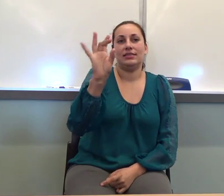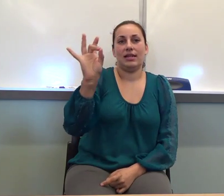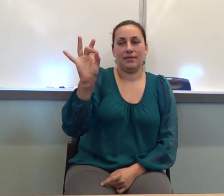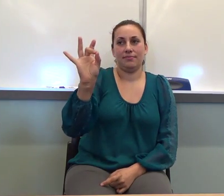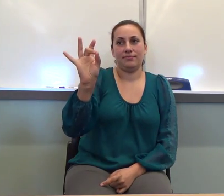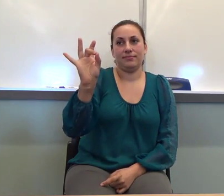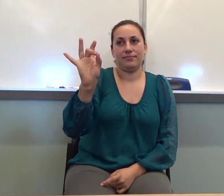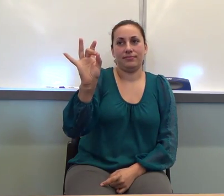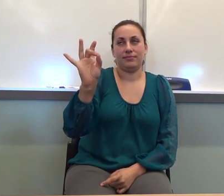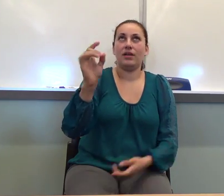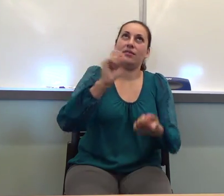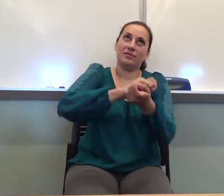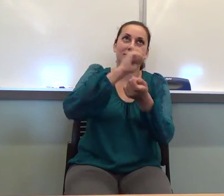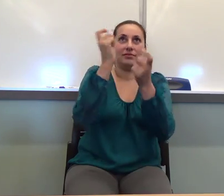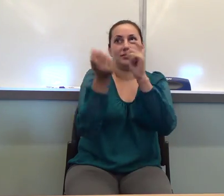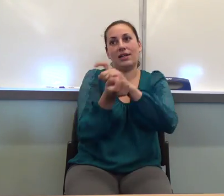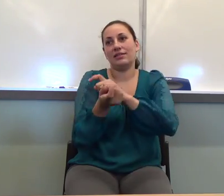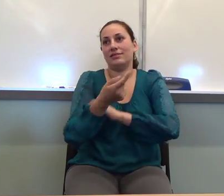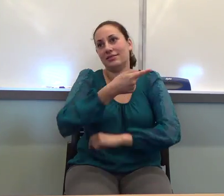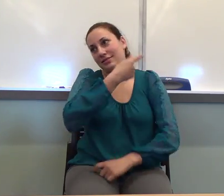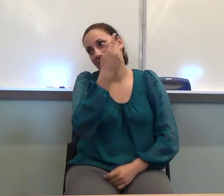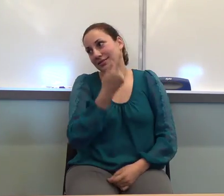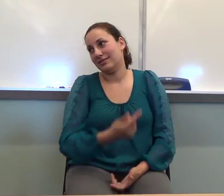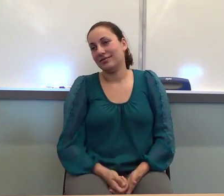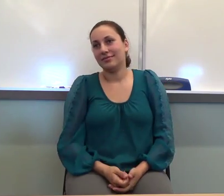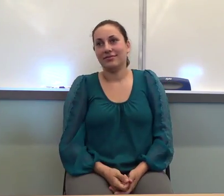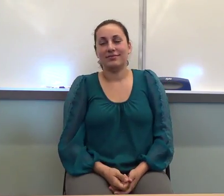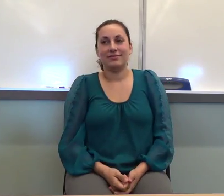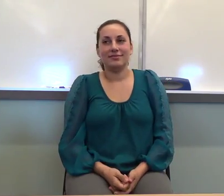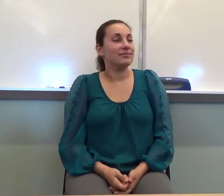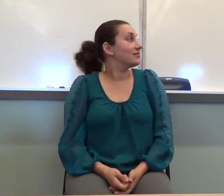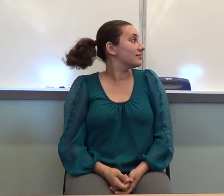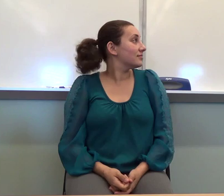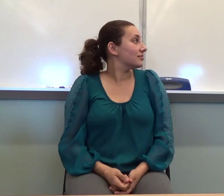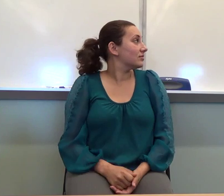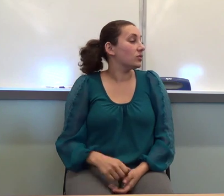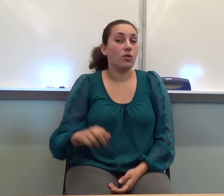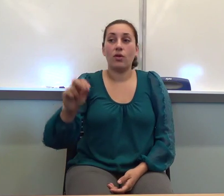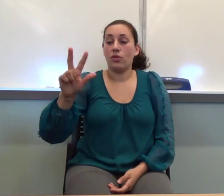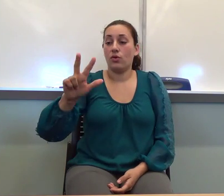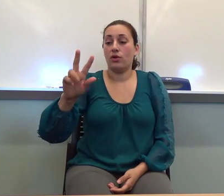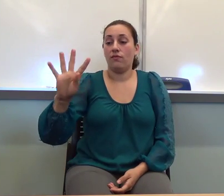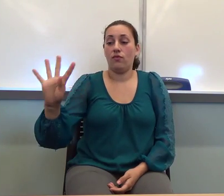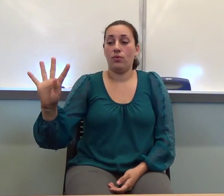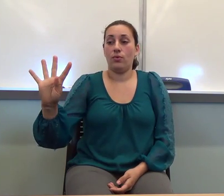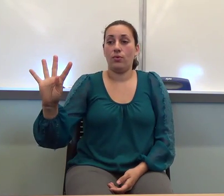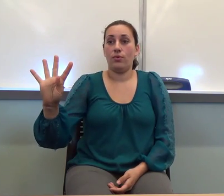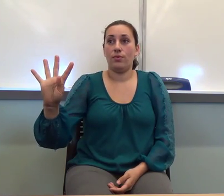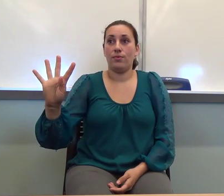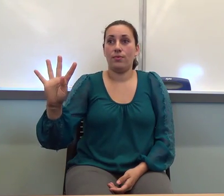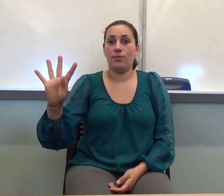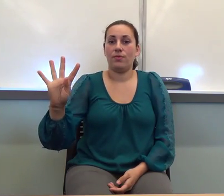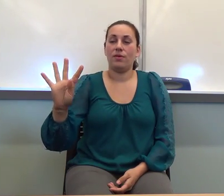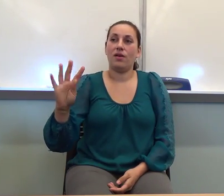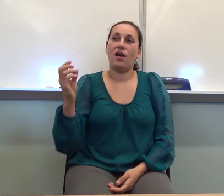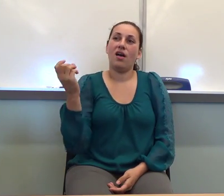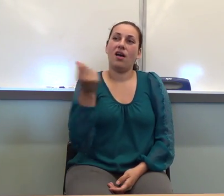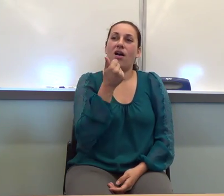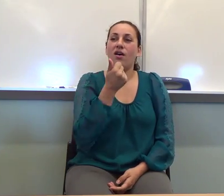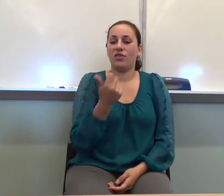Okay, that changes this. That's going to be 34. Oh, it's a shame we get rid of the 13 now.